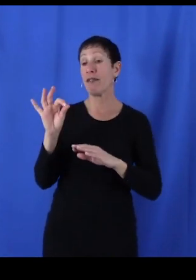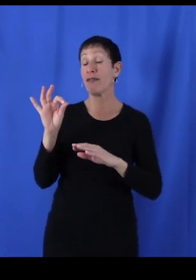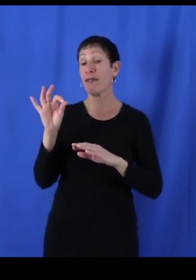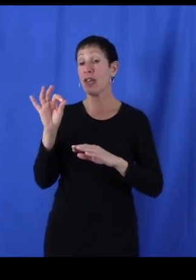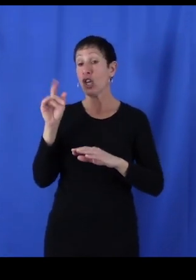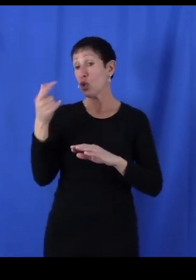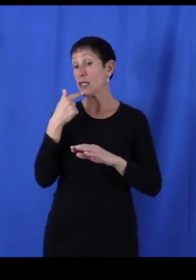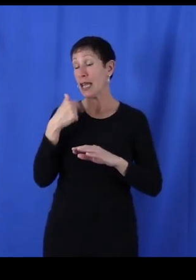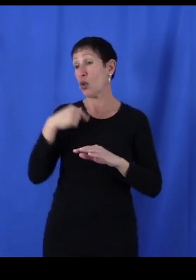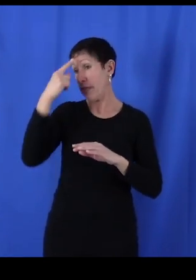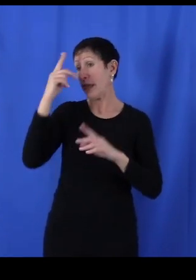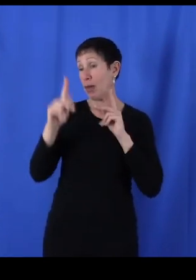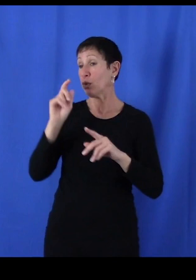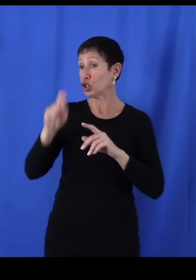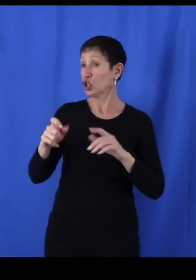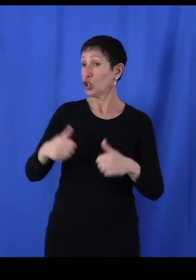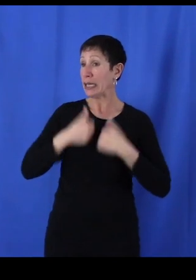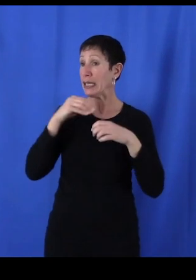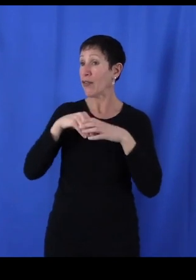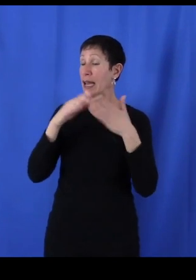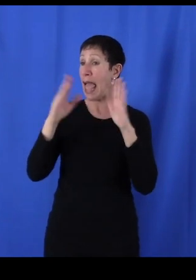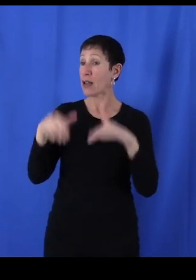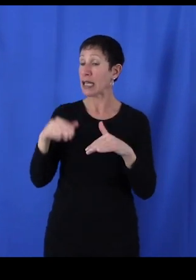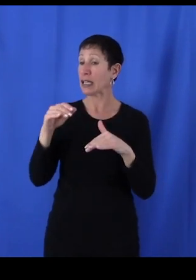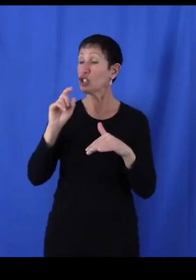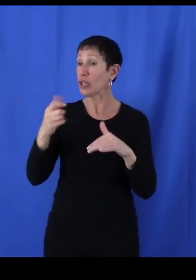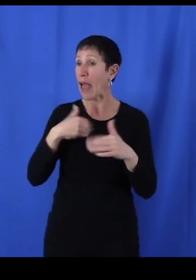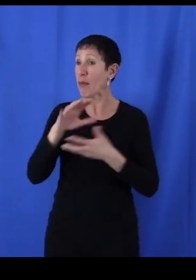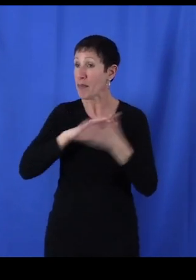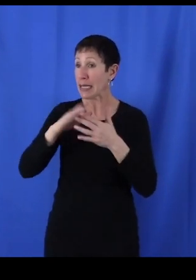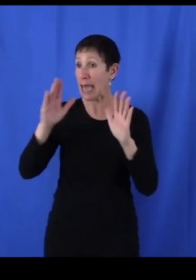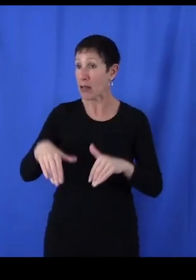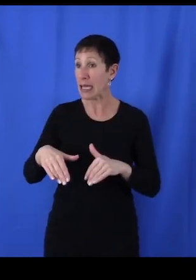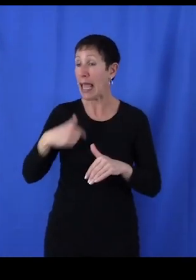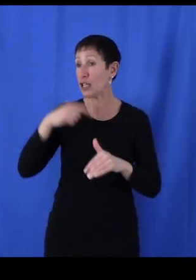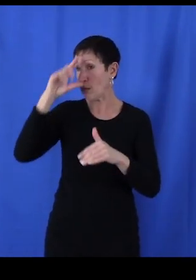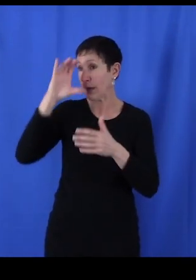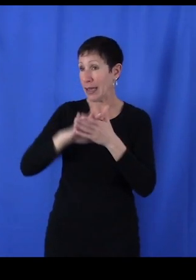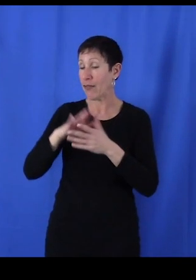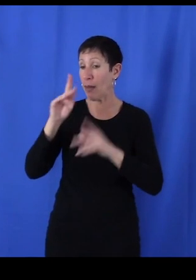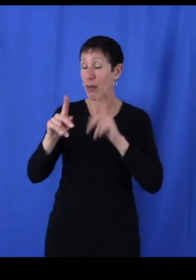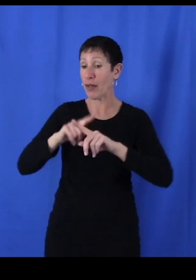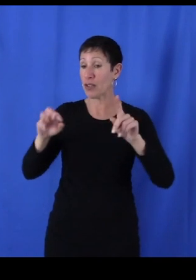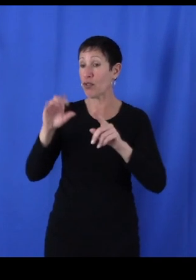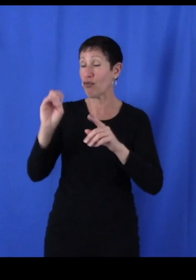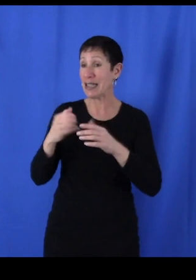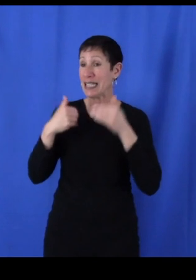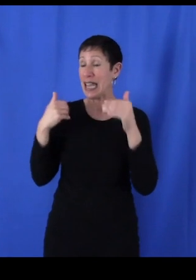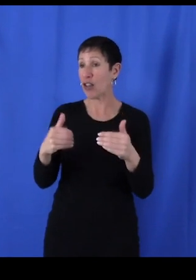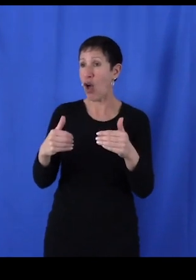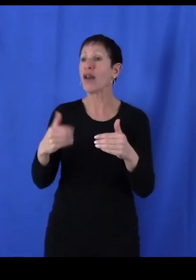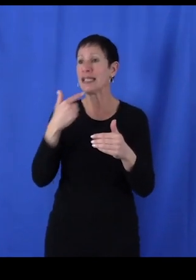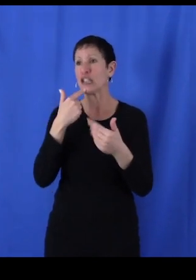you think that people should live in housing, there should be mixed housing, and you believe that people of different races get